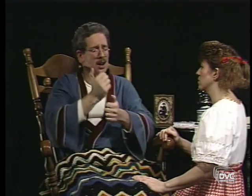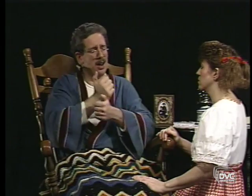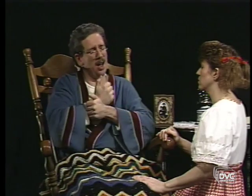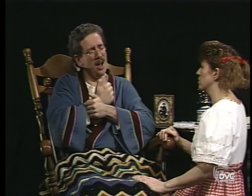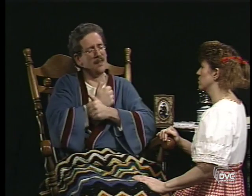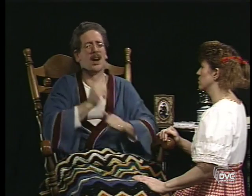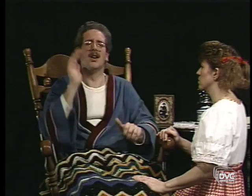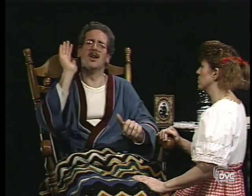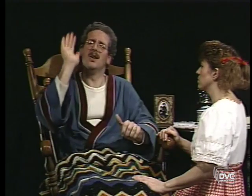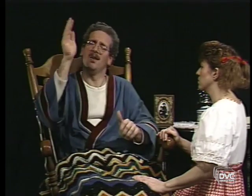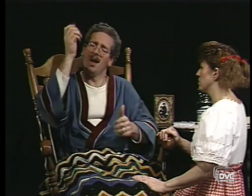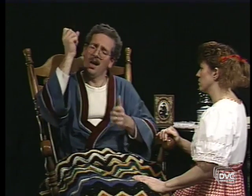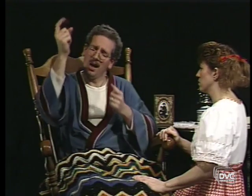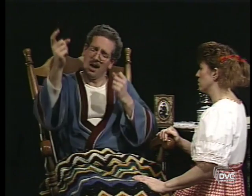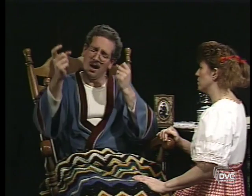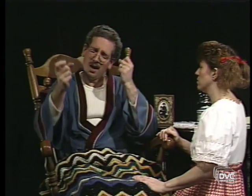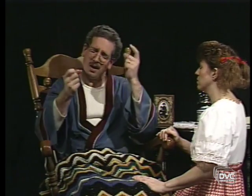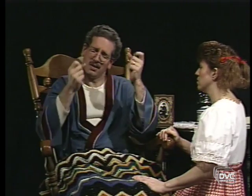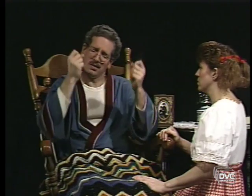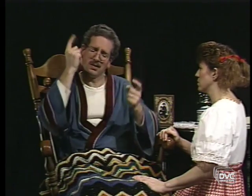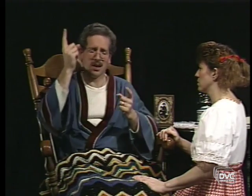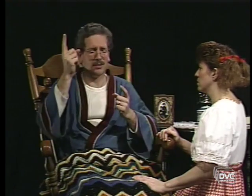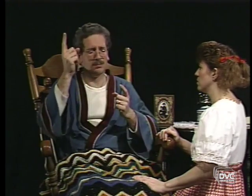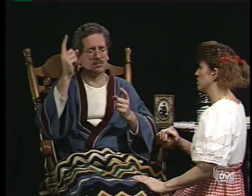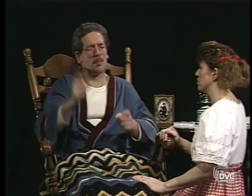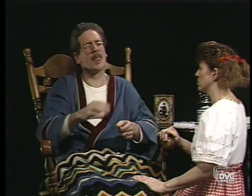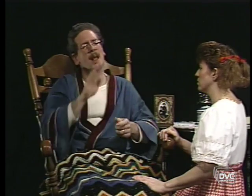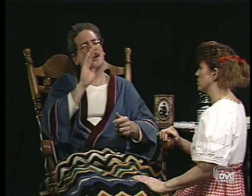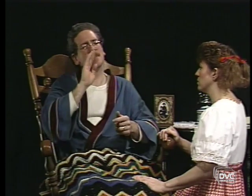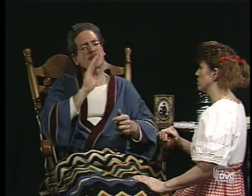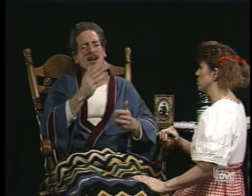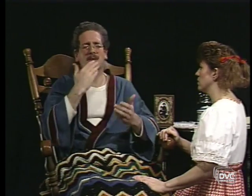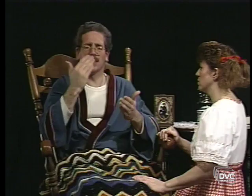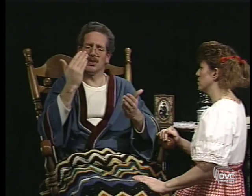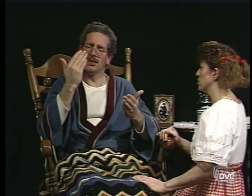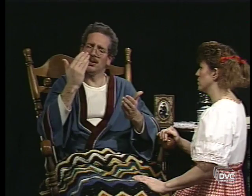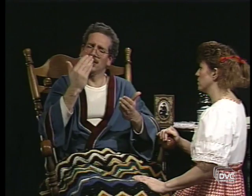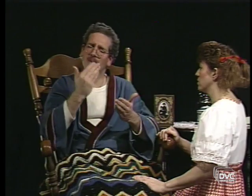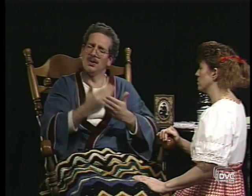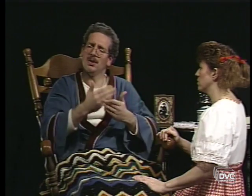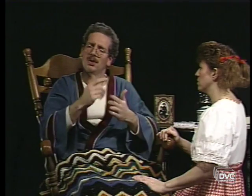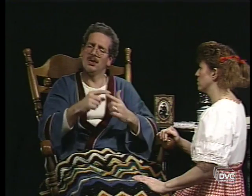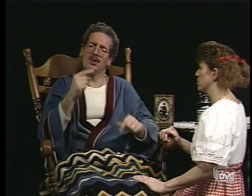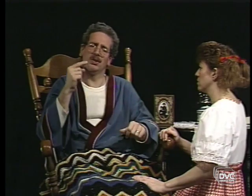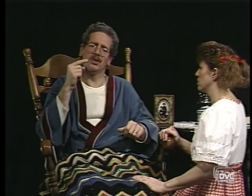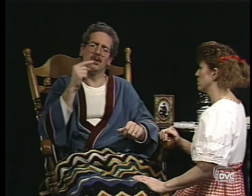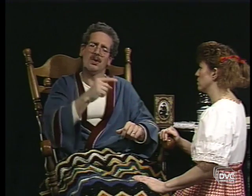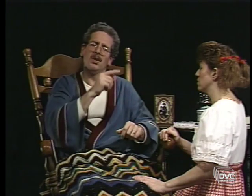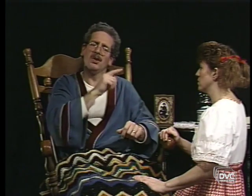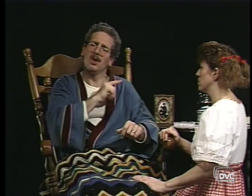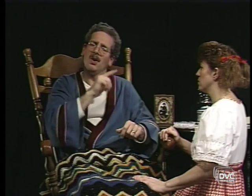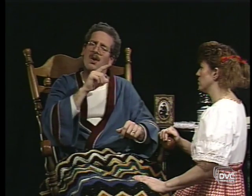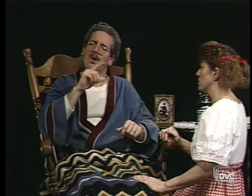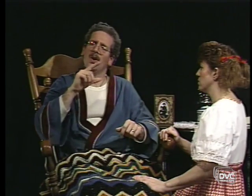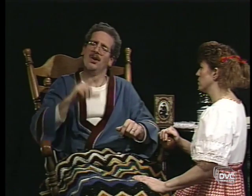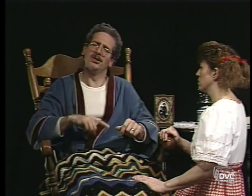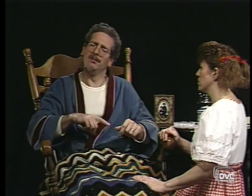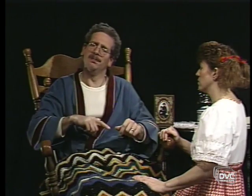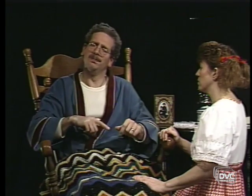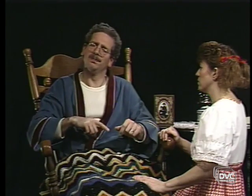your love your understanding and be good to her